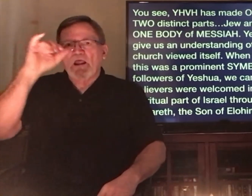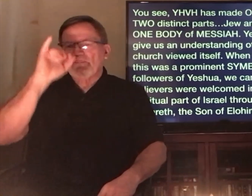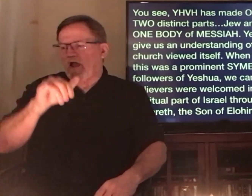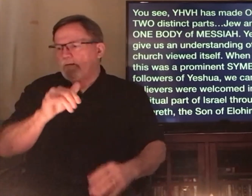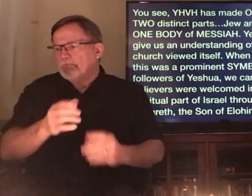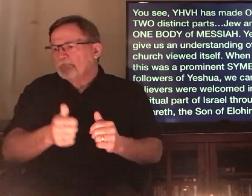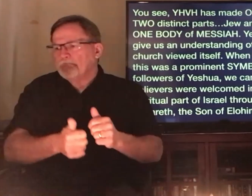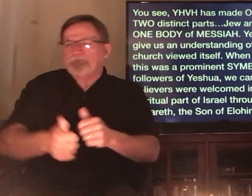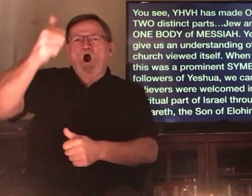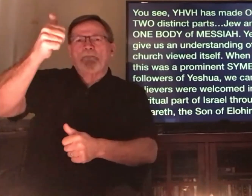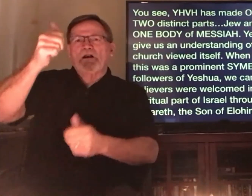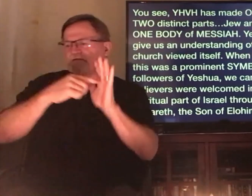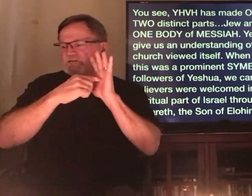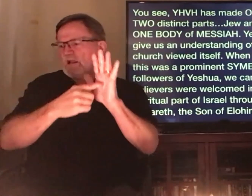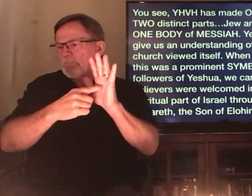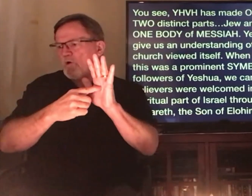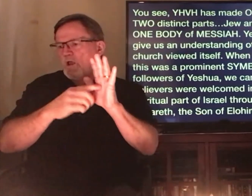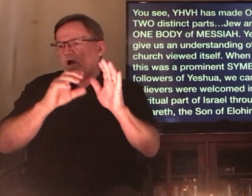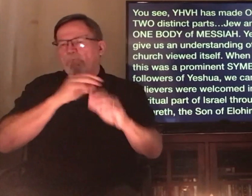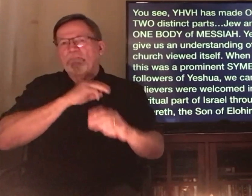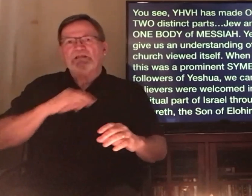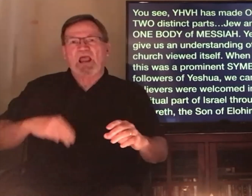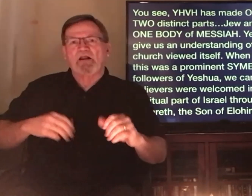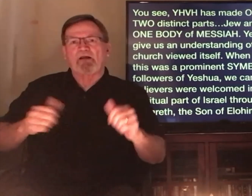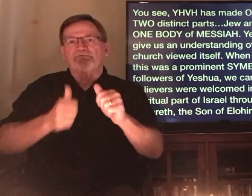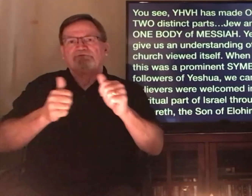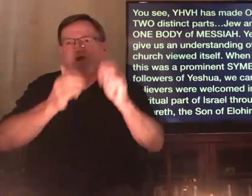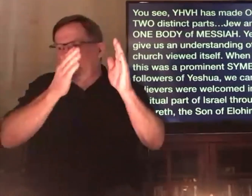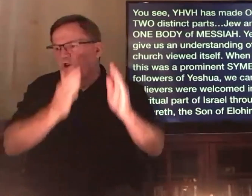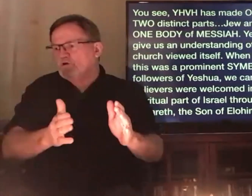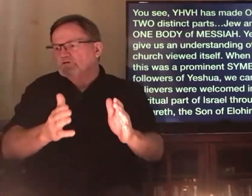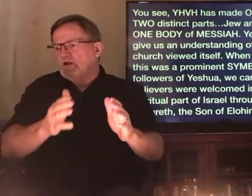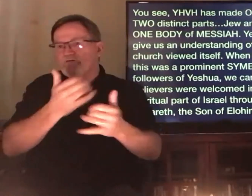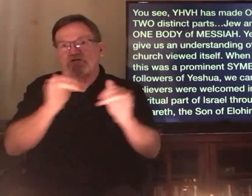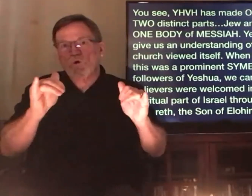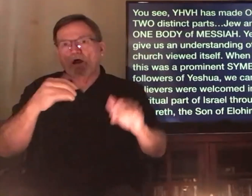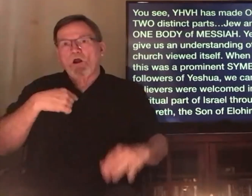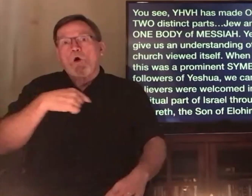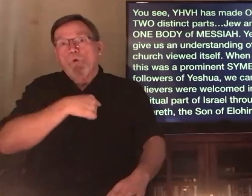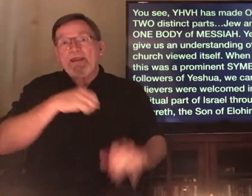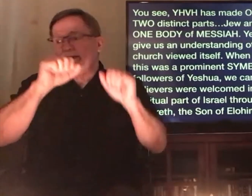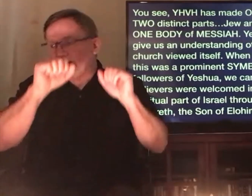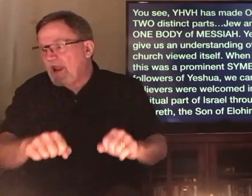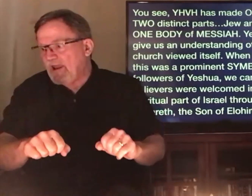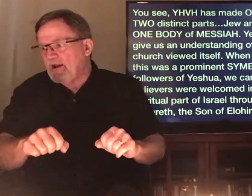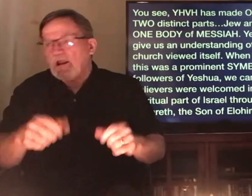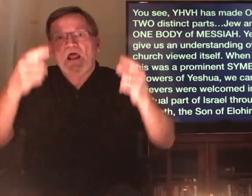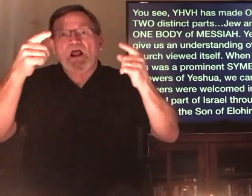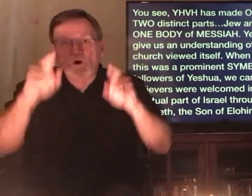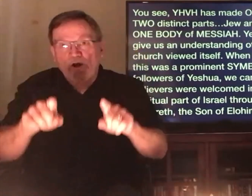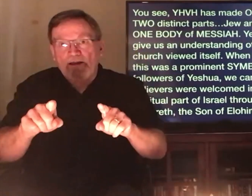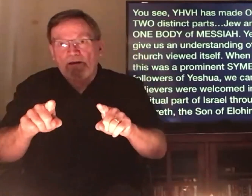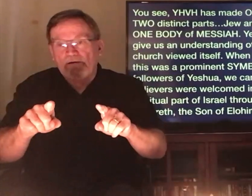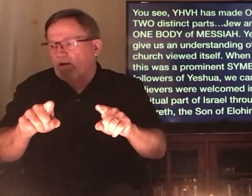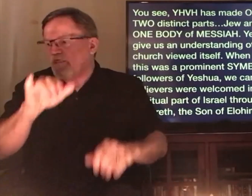Menorah, this fish, the Star of David. Wow, the proof, so proof